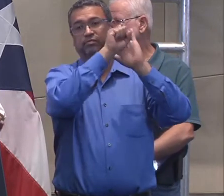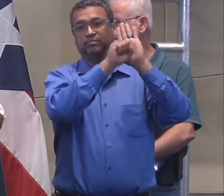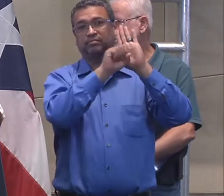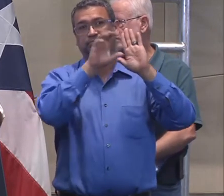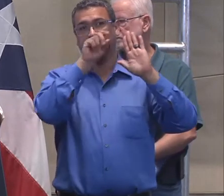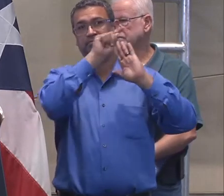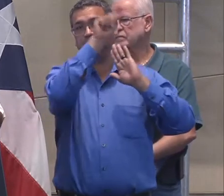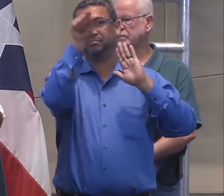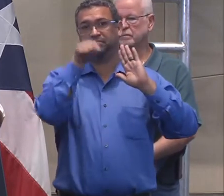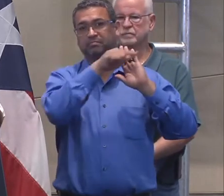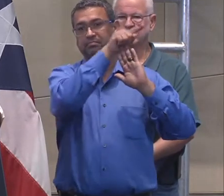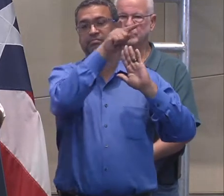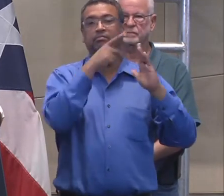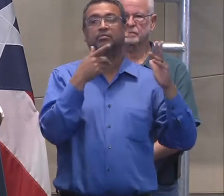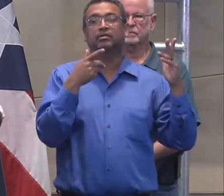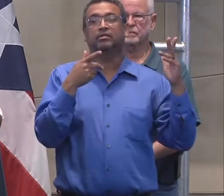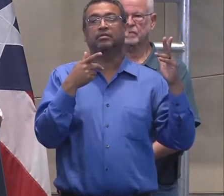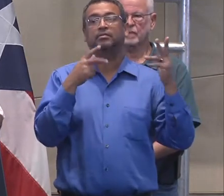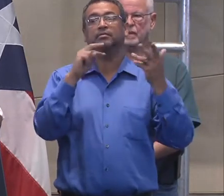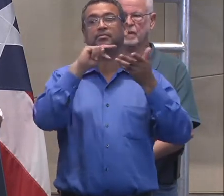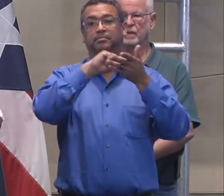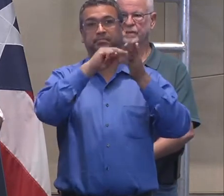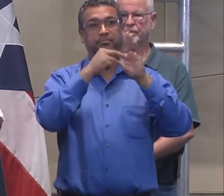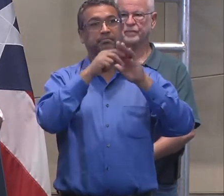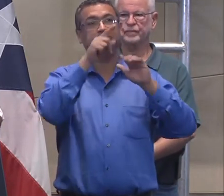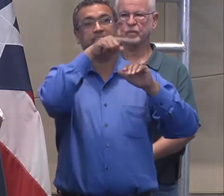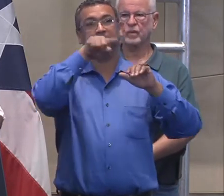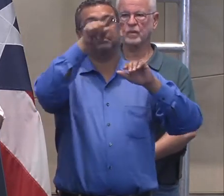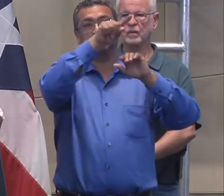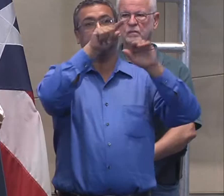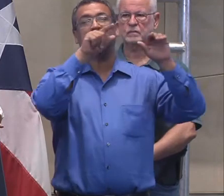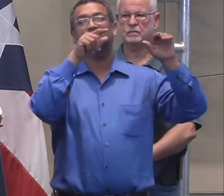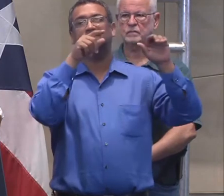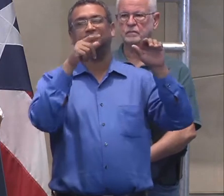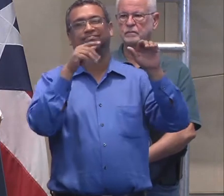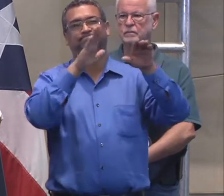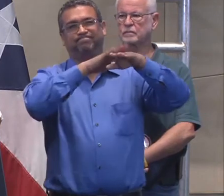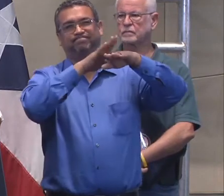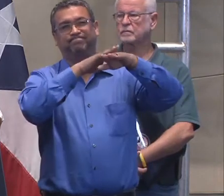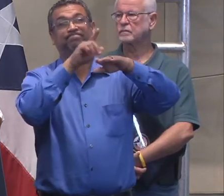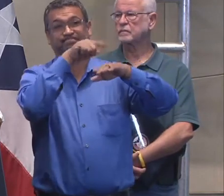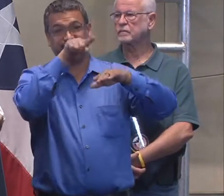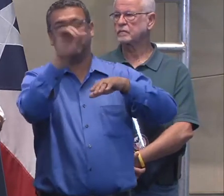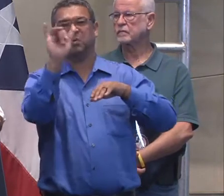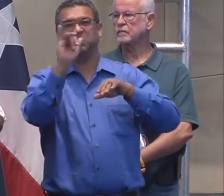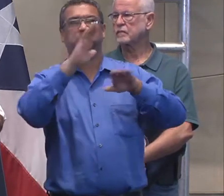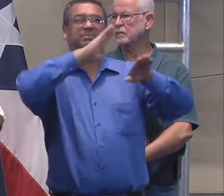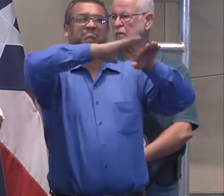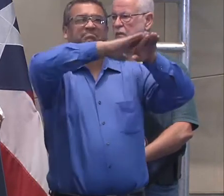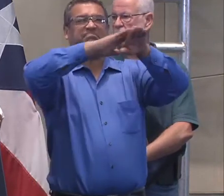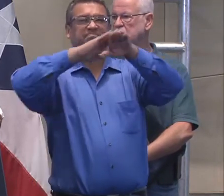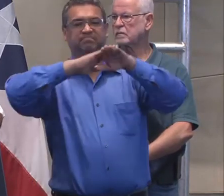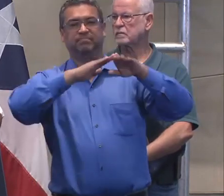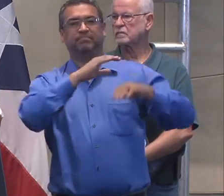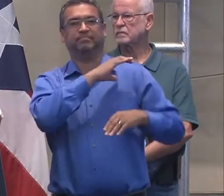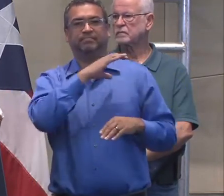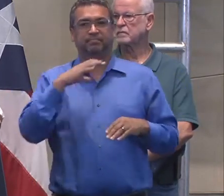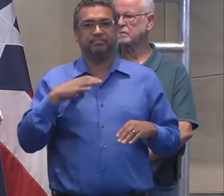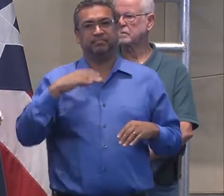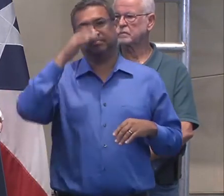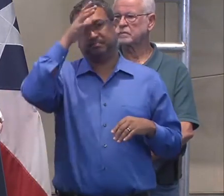to take this opportunity to call on their congressmen and congresswomen and ask them to act.